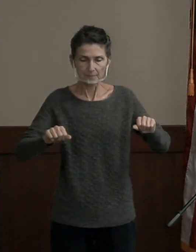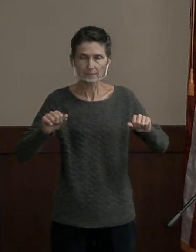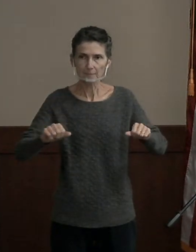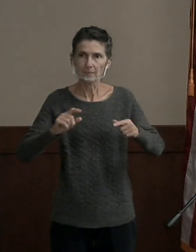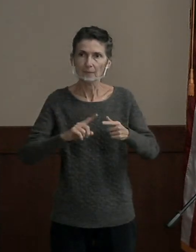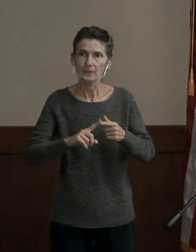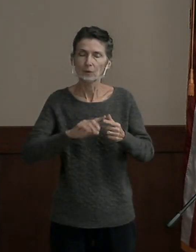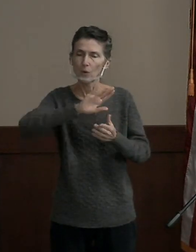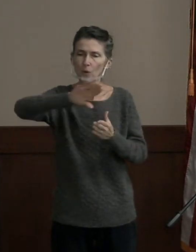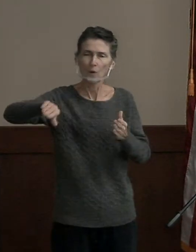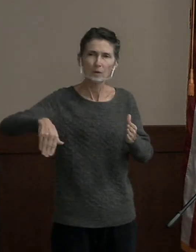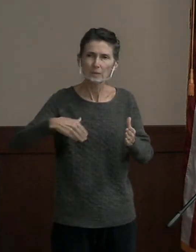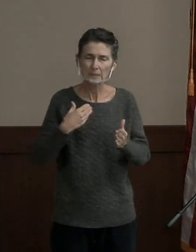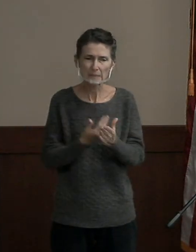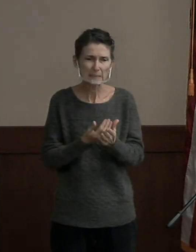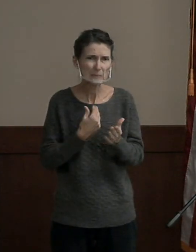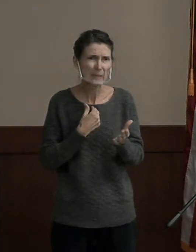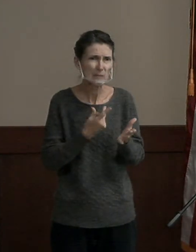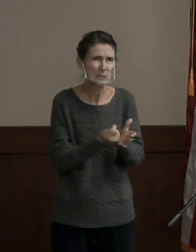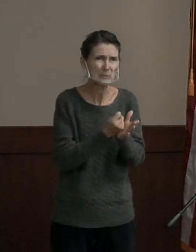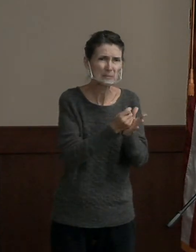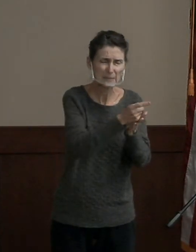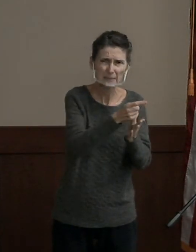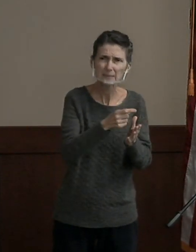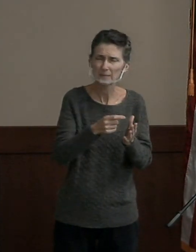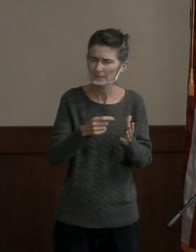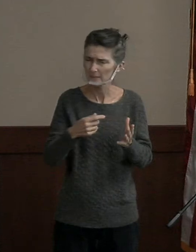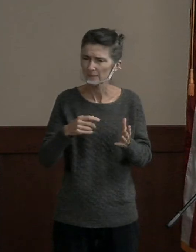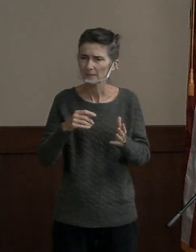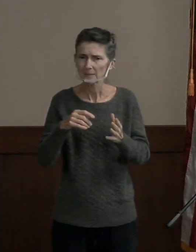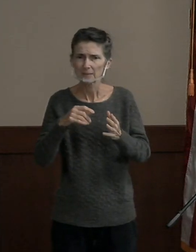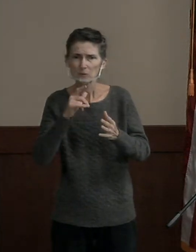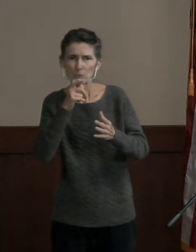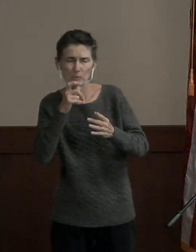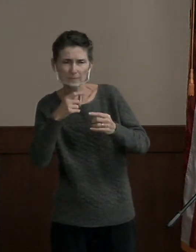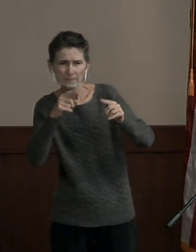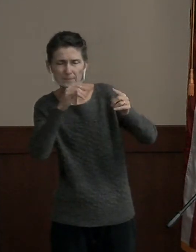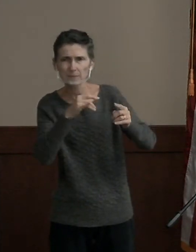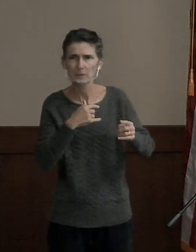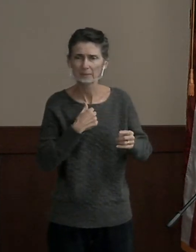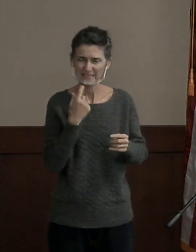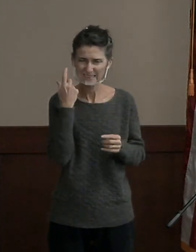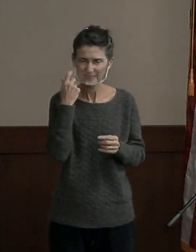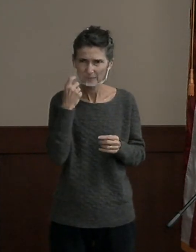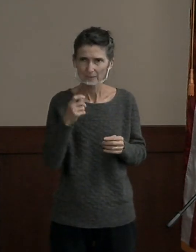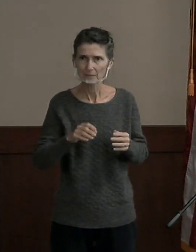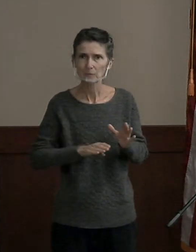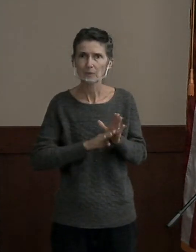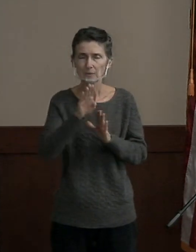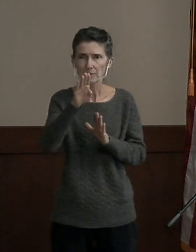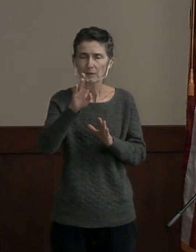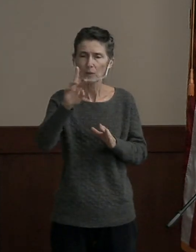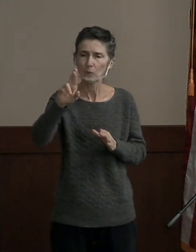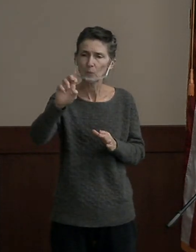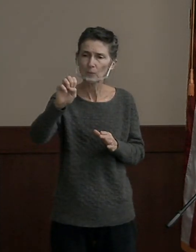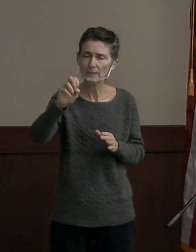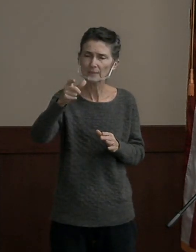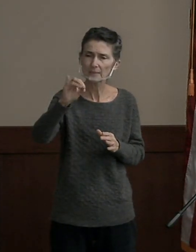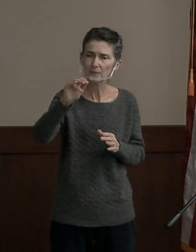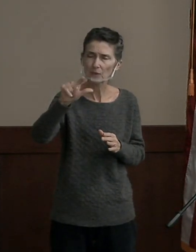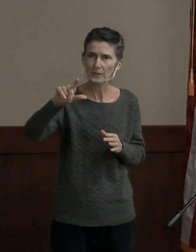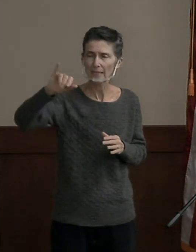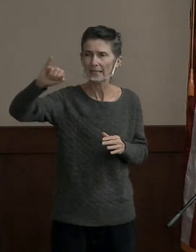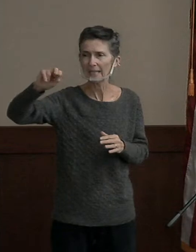the cutting-edge treatments that are available out there, including most recently, we have launched a regional